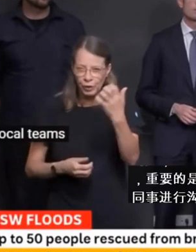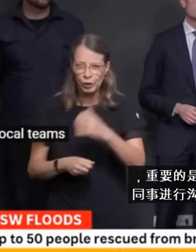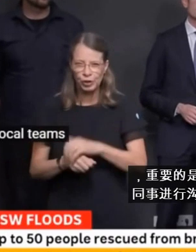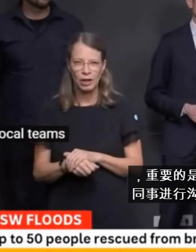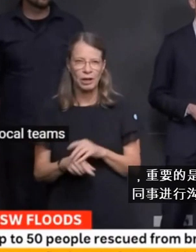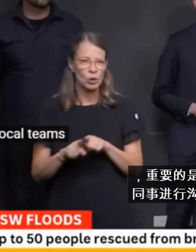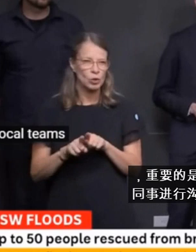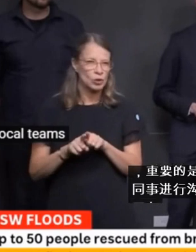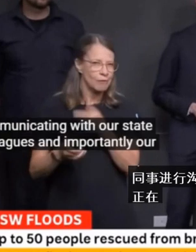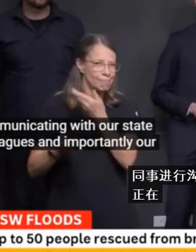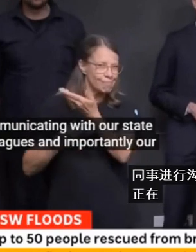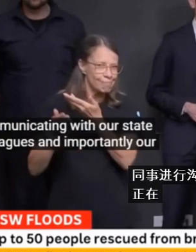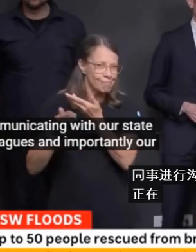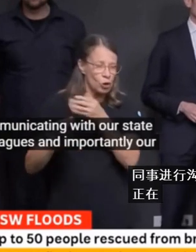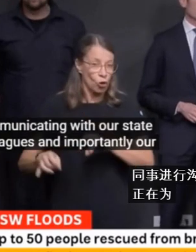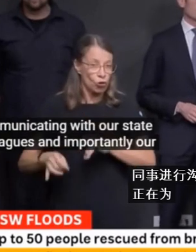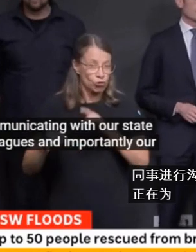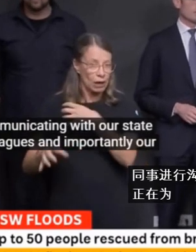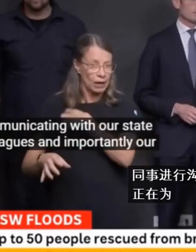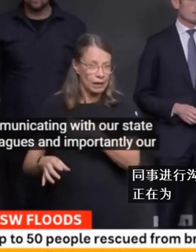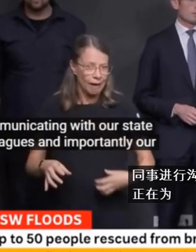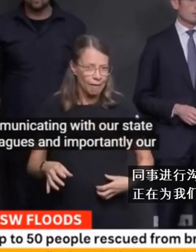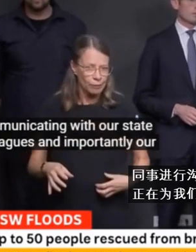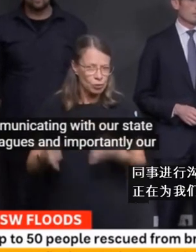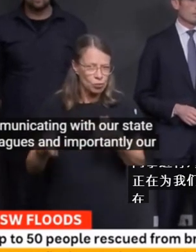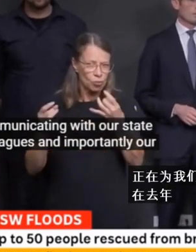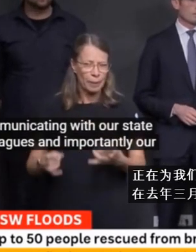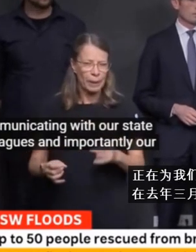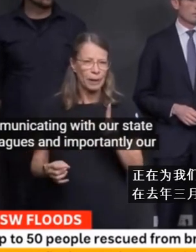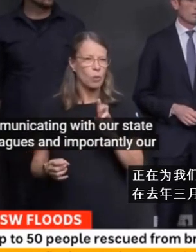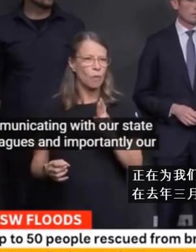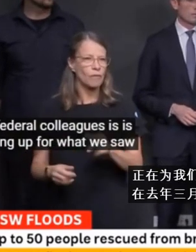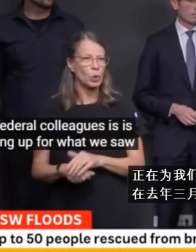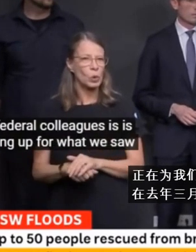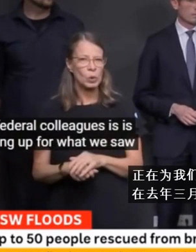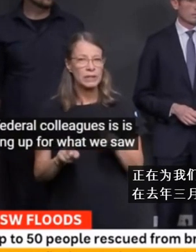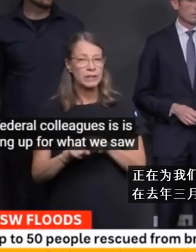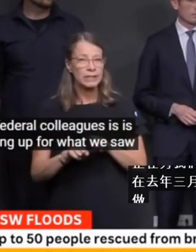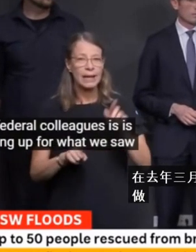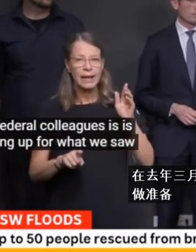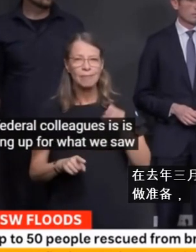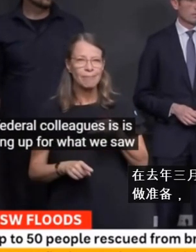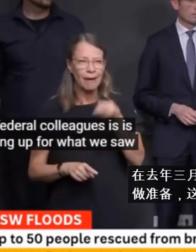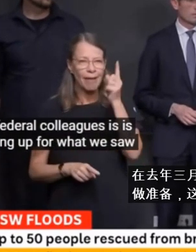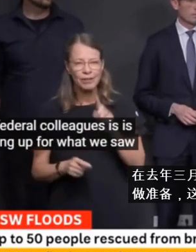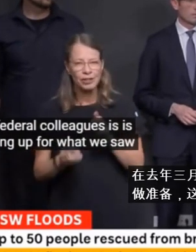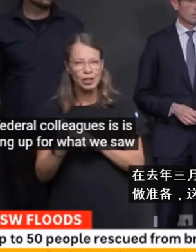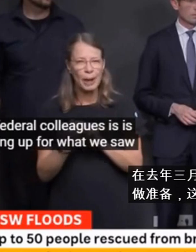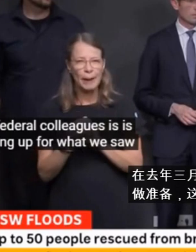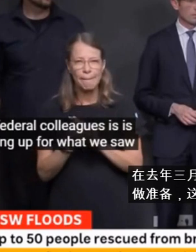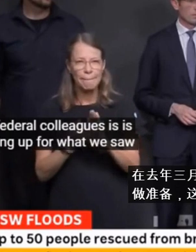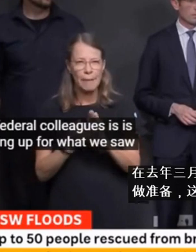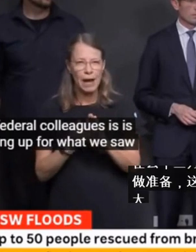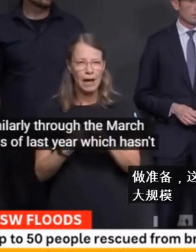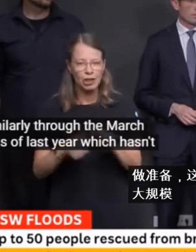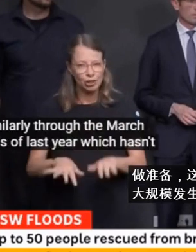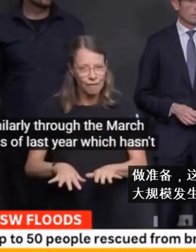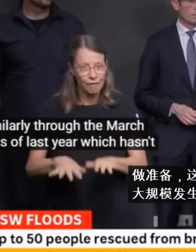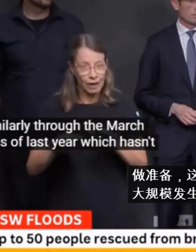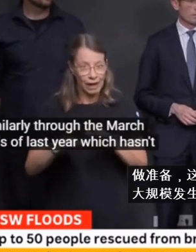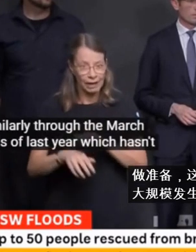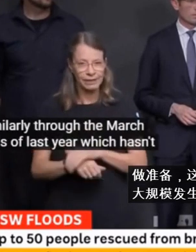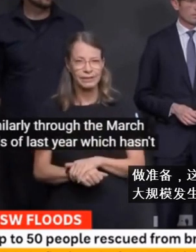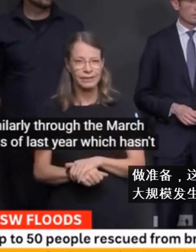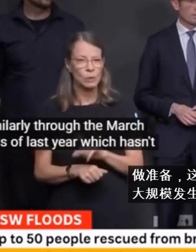federal colleagues, is gearing up for what we saw similarly through the March floods of last year, which hasn't been done before on